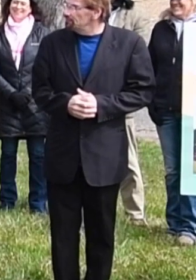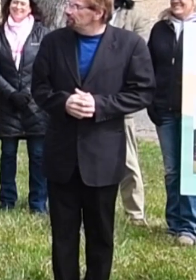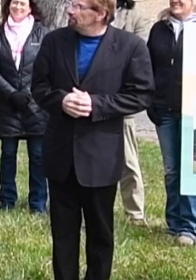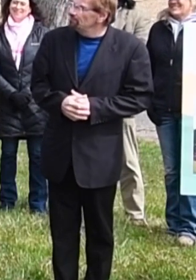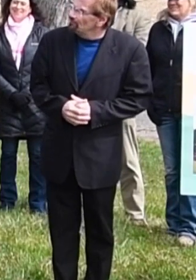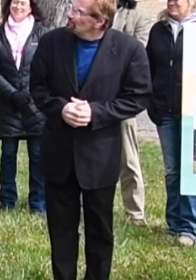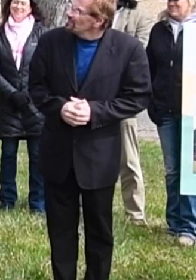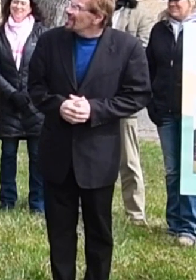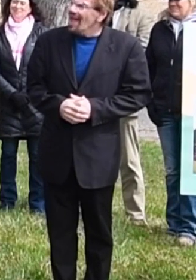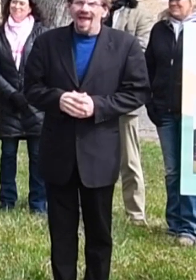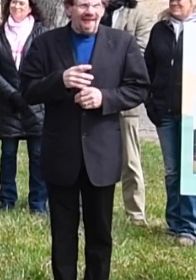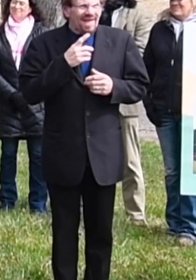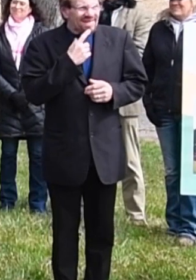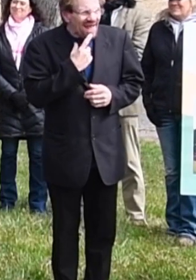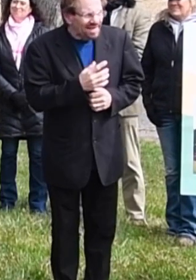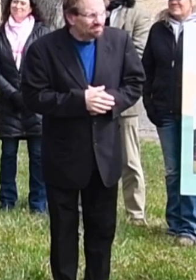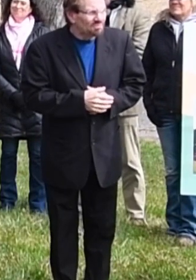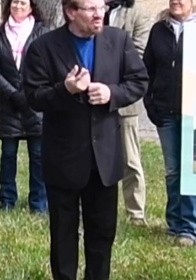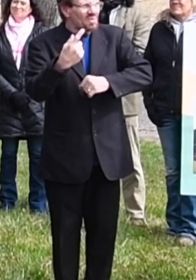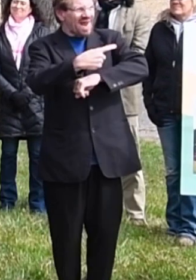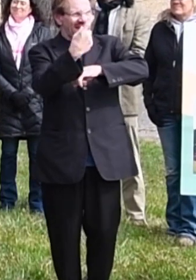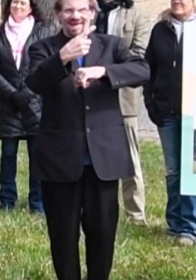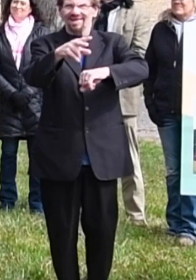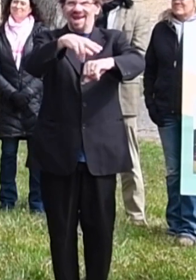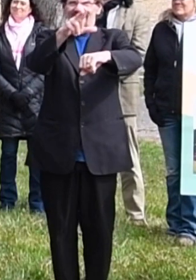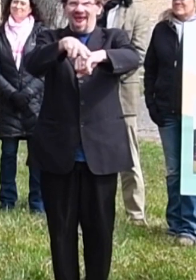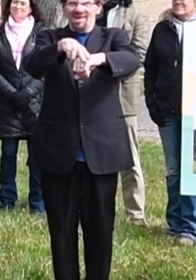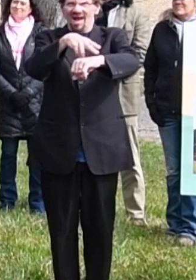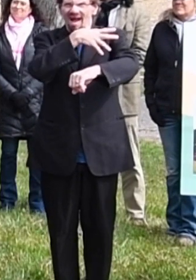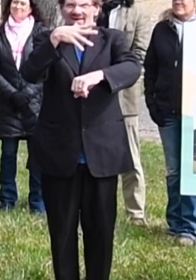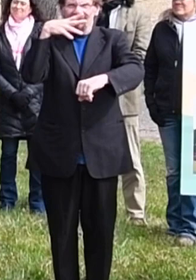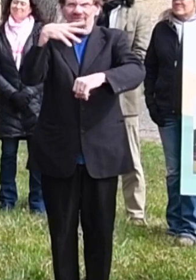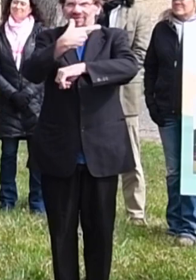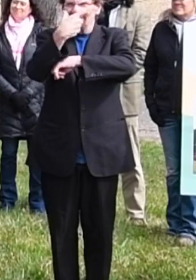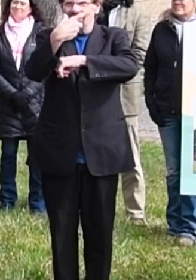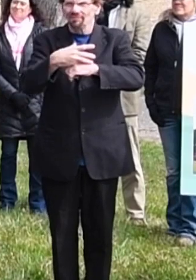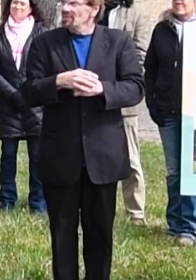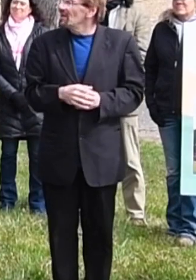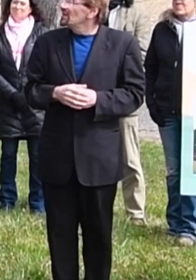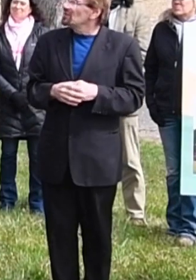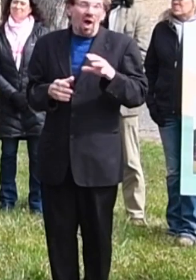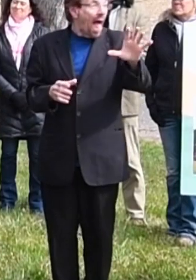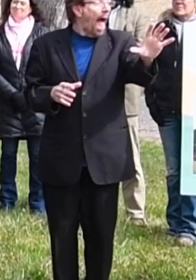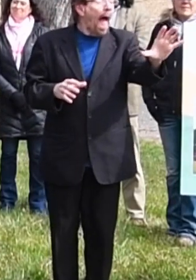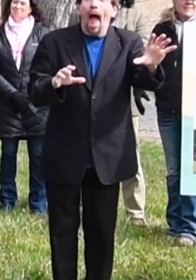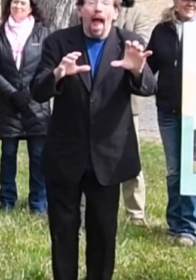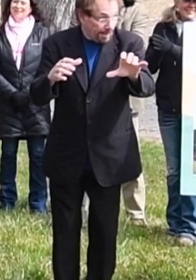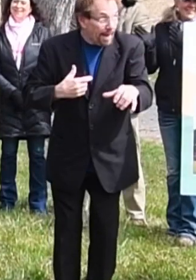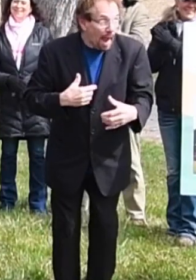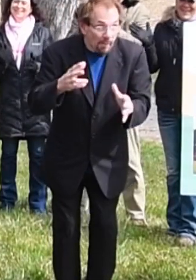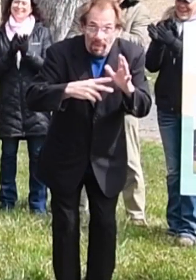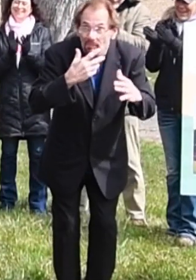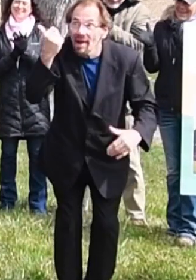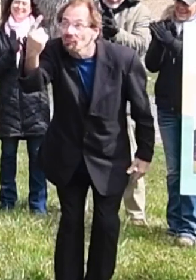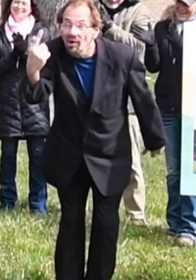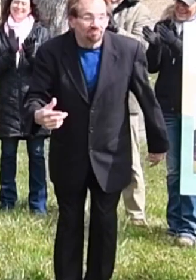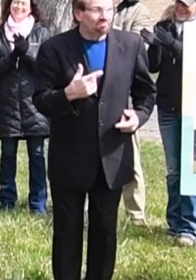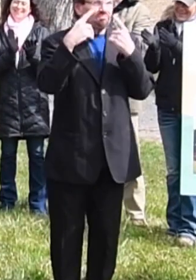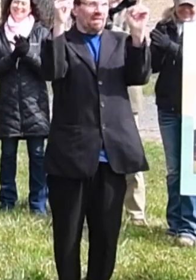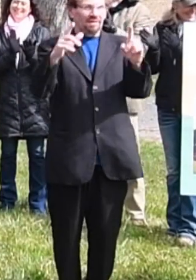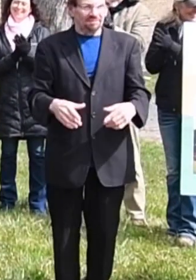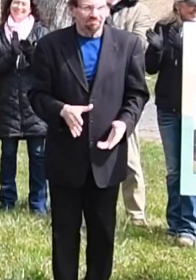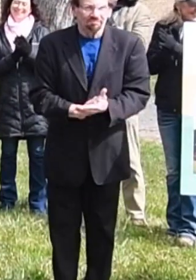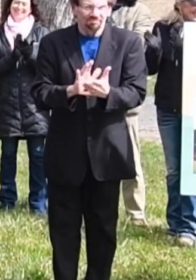It actually proclaims today National Agricultural Day. So act like I read the best proclamation ever.